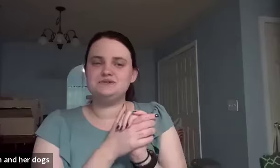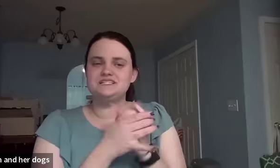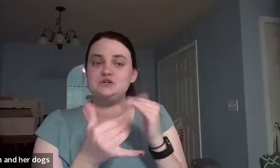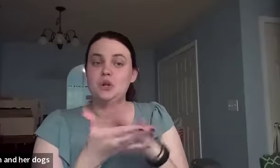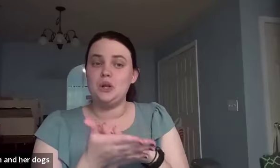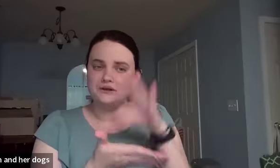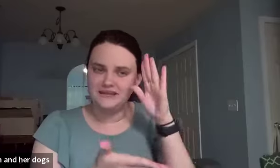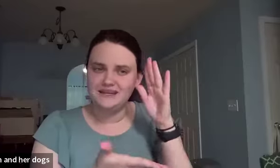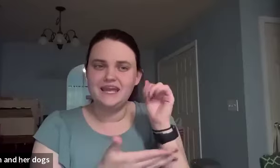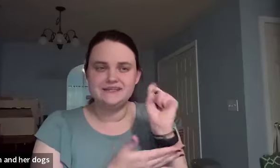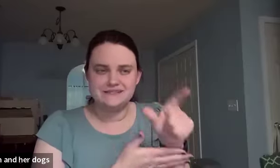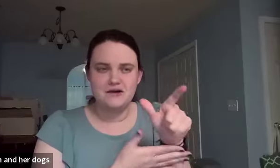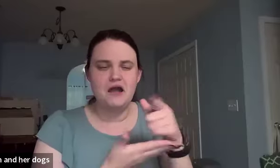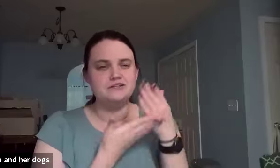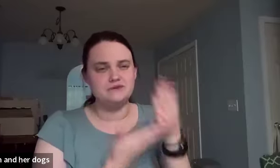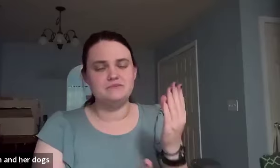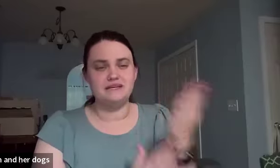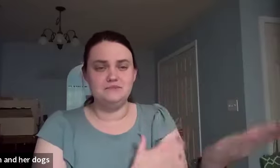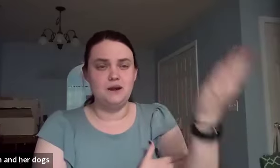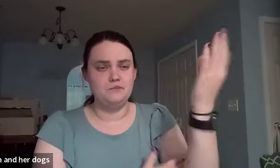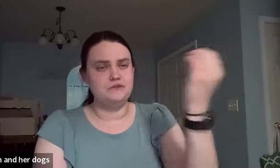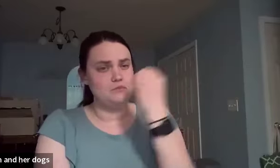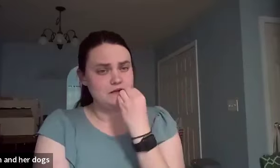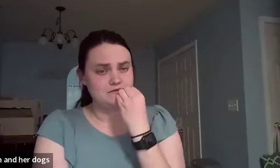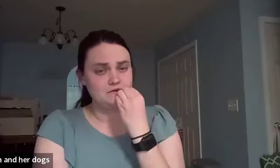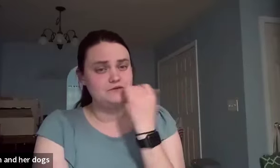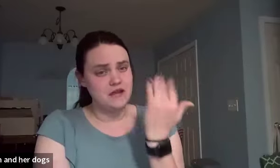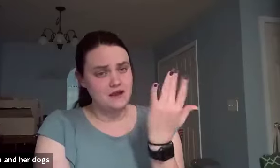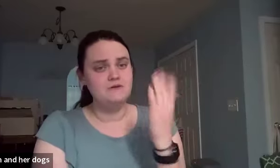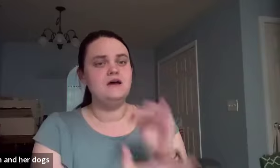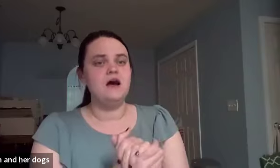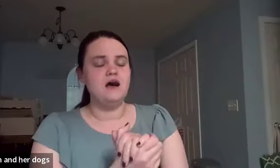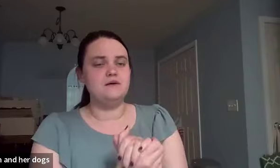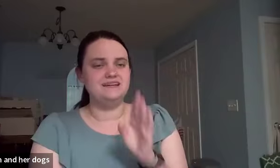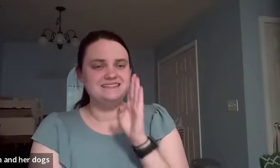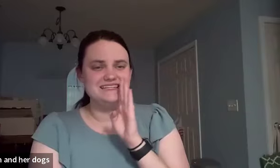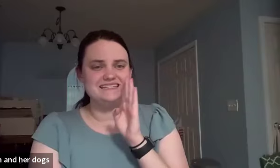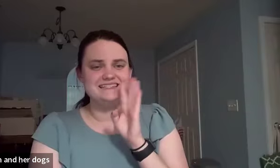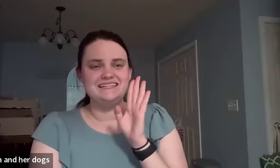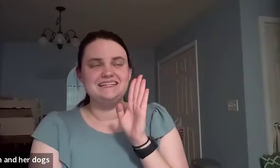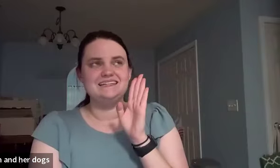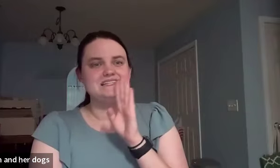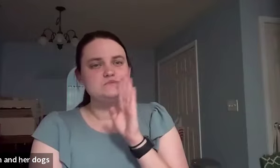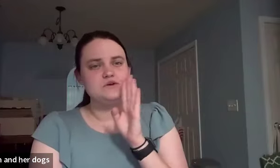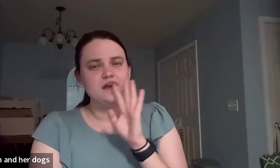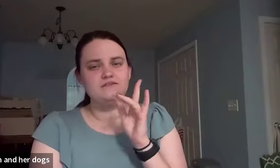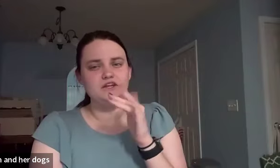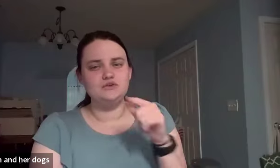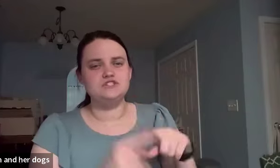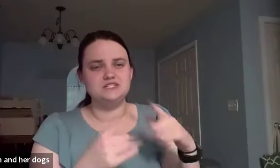you are still learning ASL, I just recommend keeping up with the morning food for now. Because this is more kind of like used just